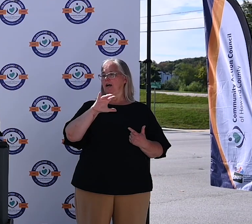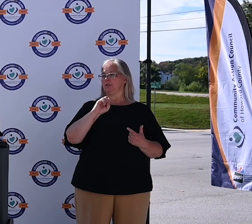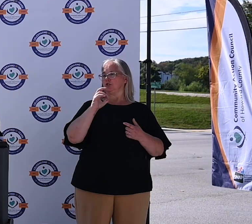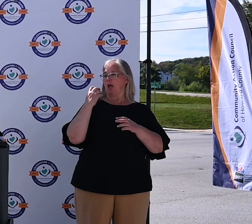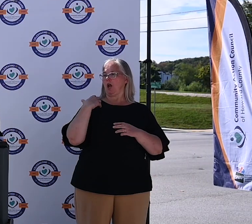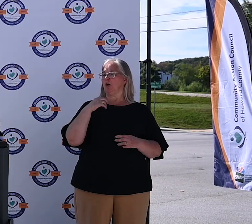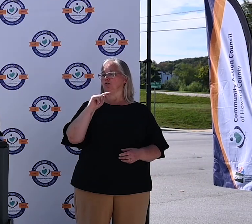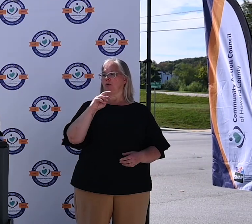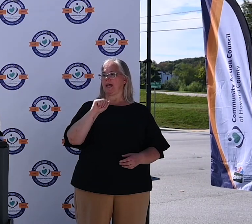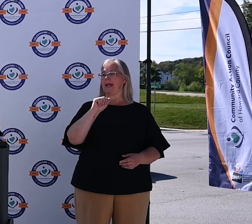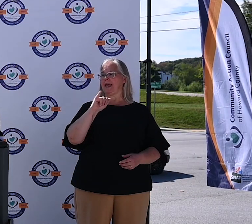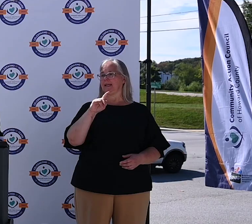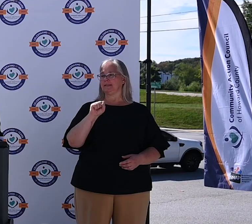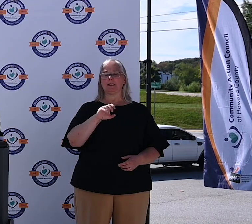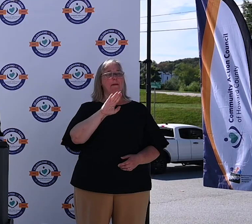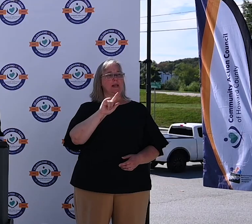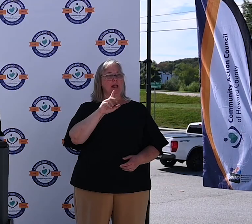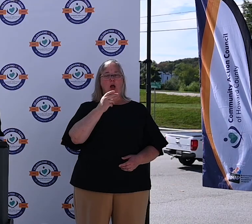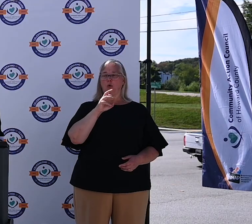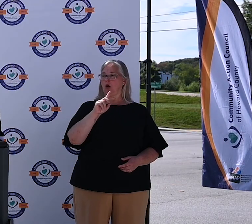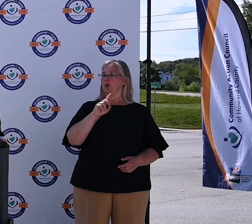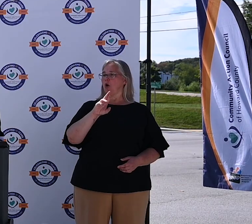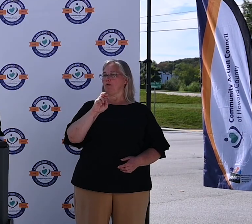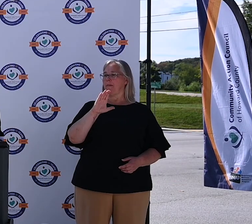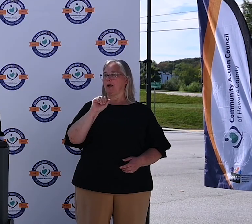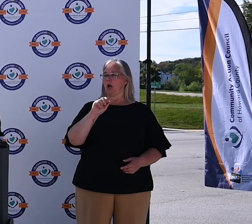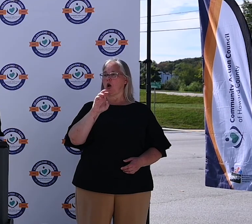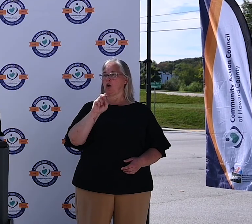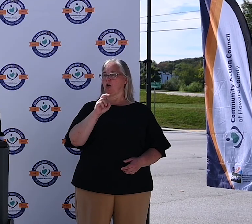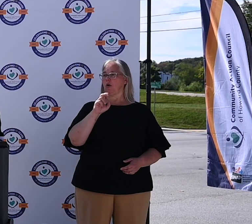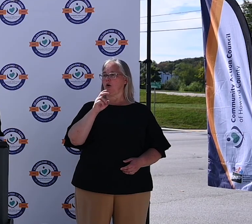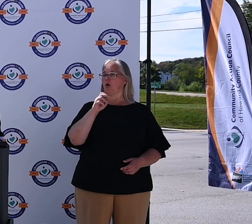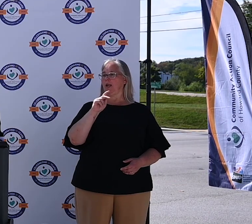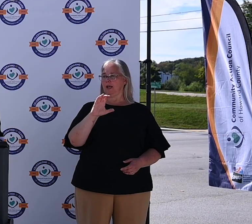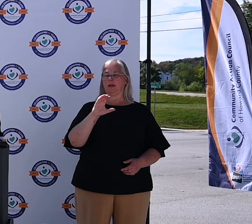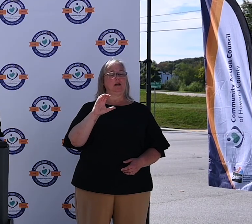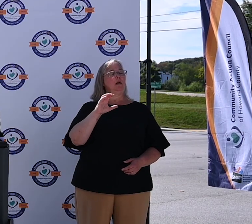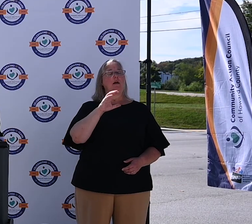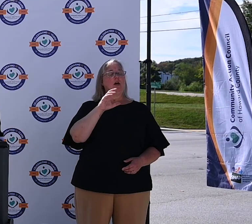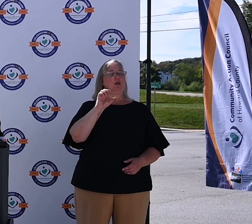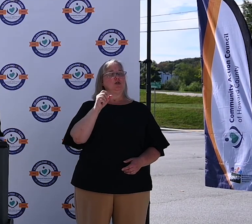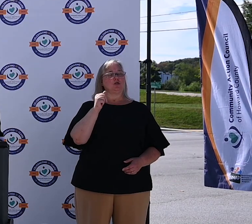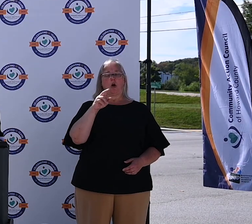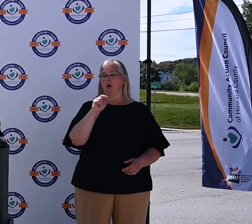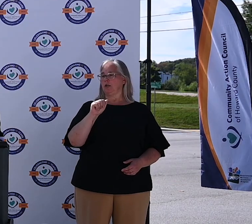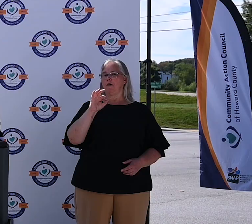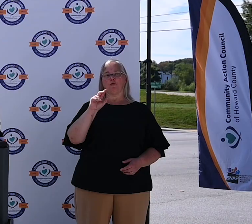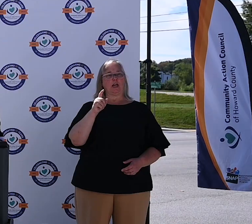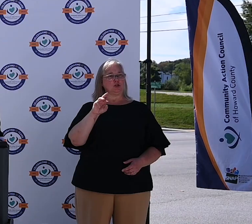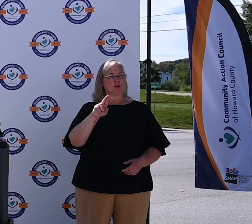Bill Howard, Rebecca Ehrlich, Shauna Frazier, Michael